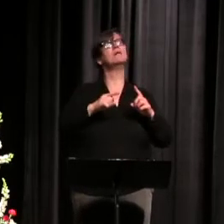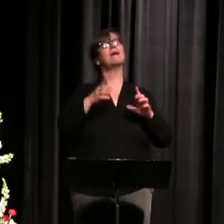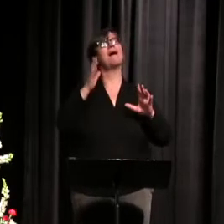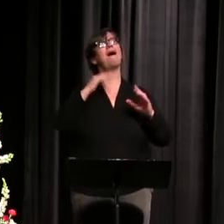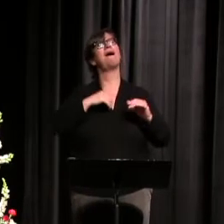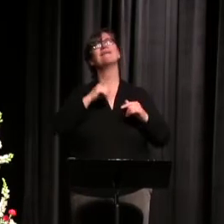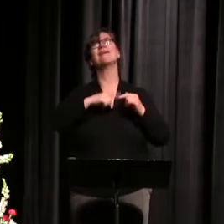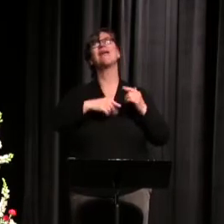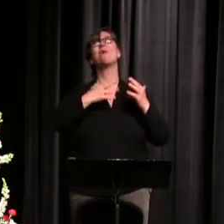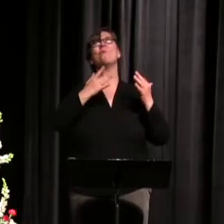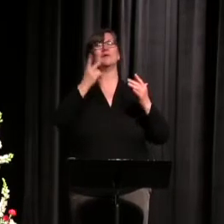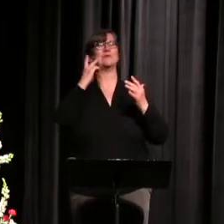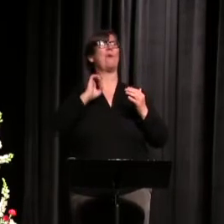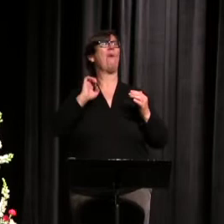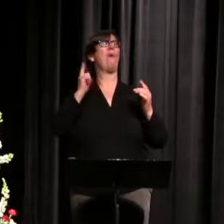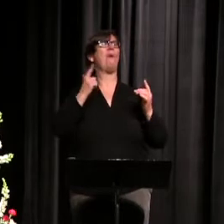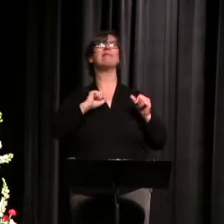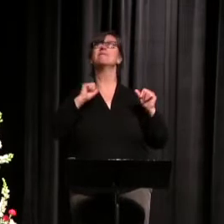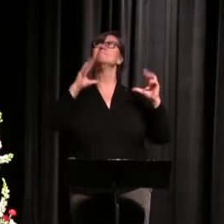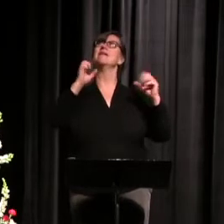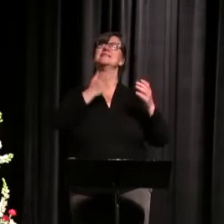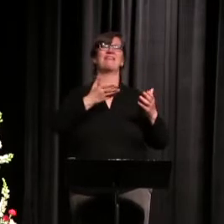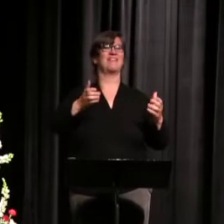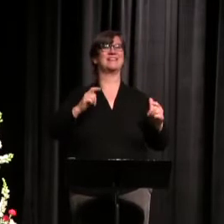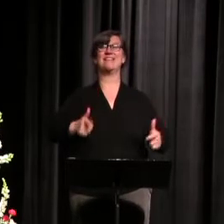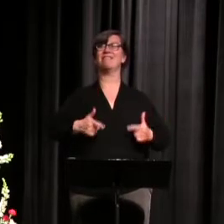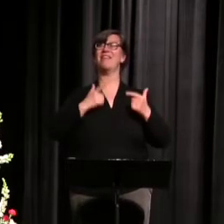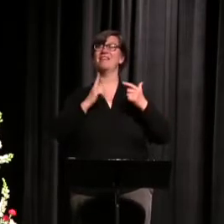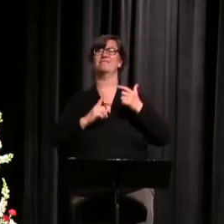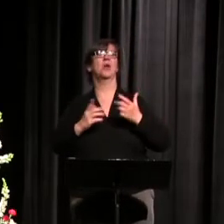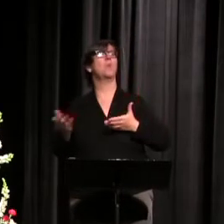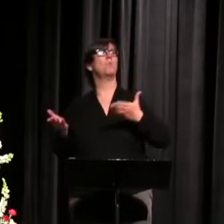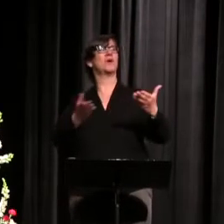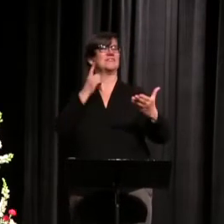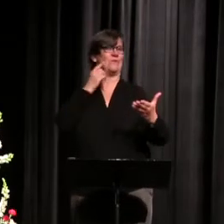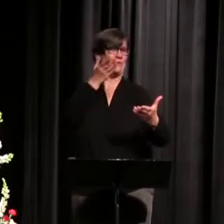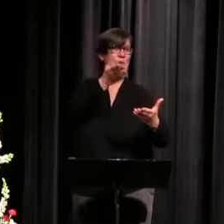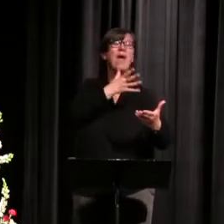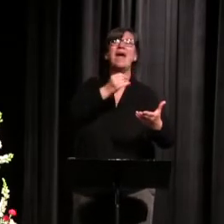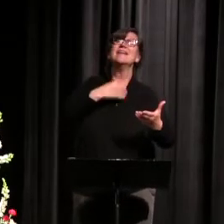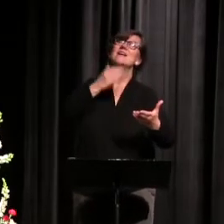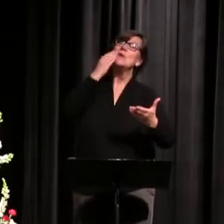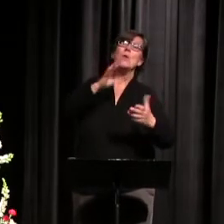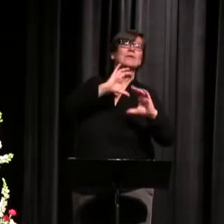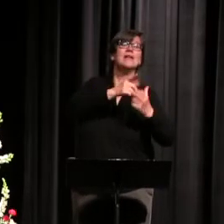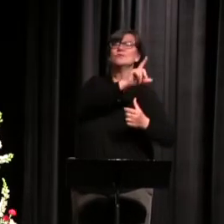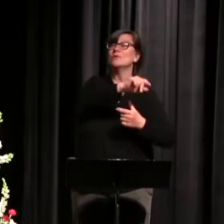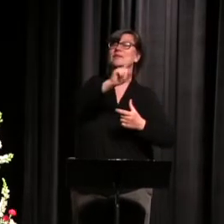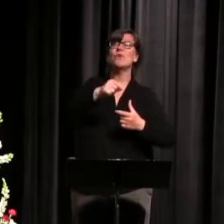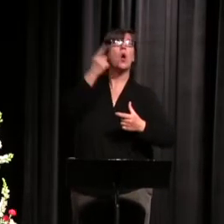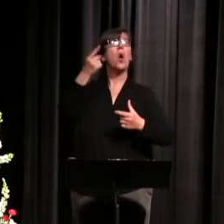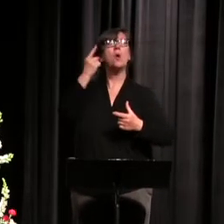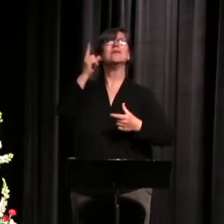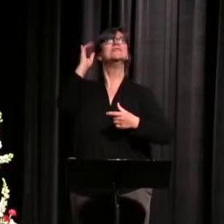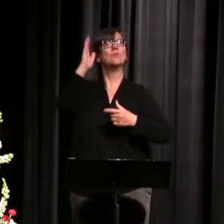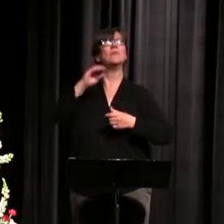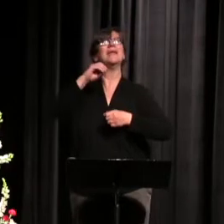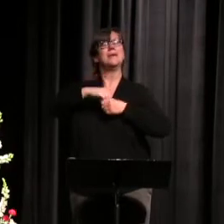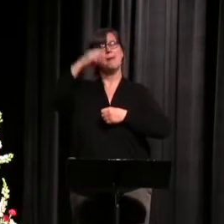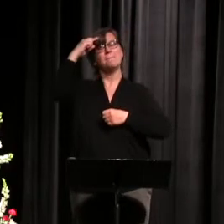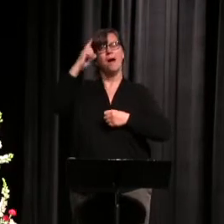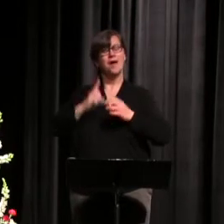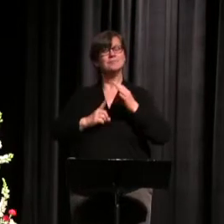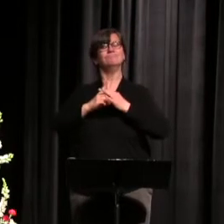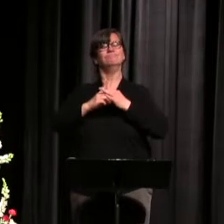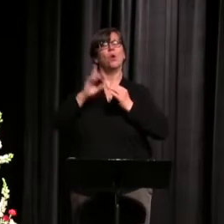amazing things life will bring you. And I know the class of 2020 will always be at the forefront of my mind when I look